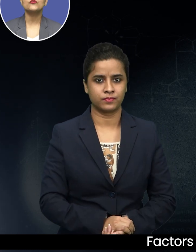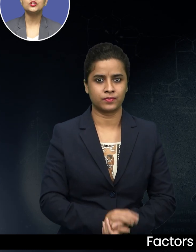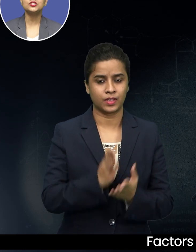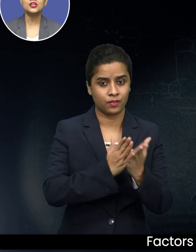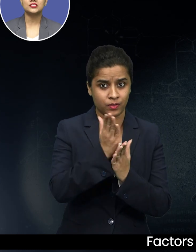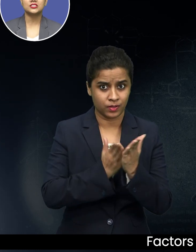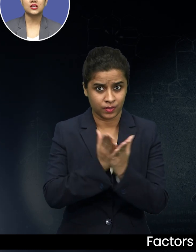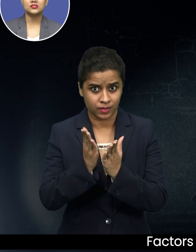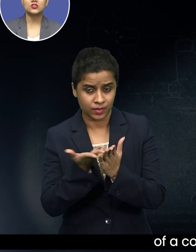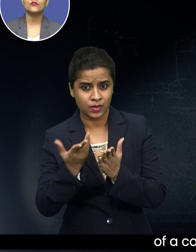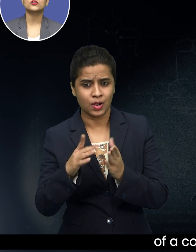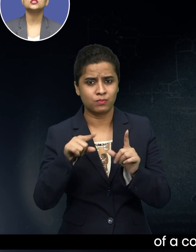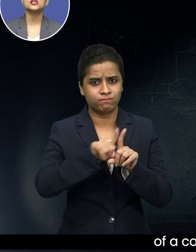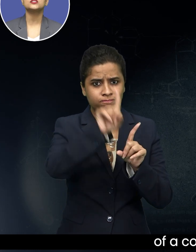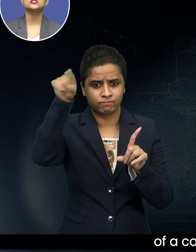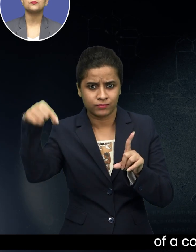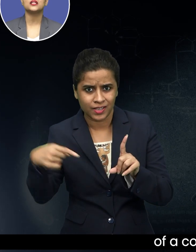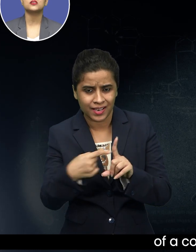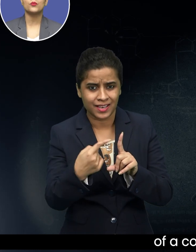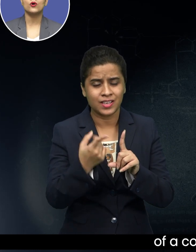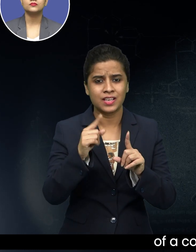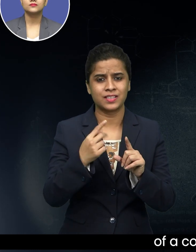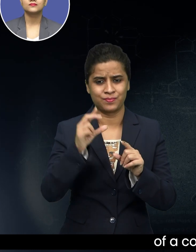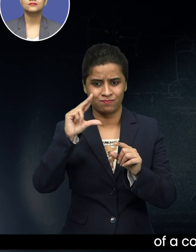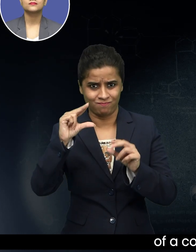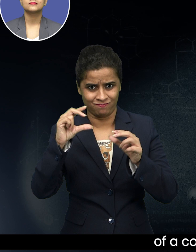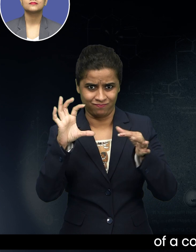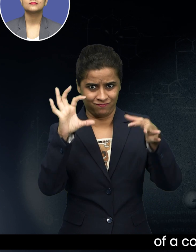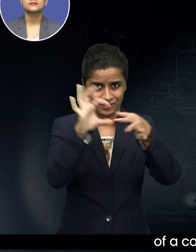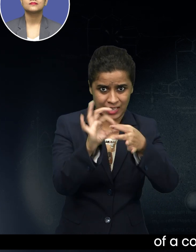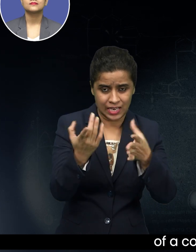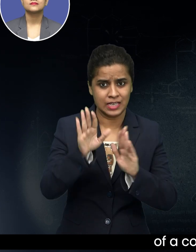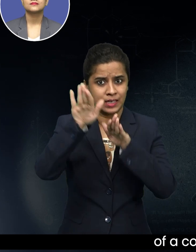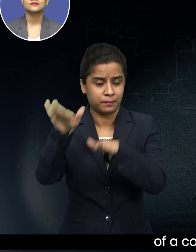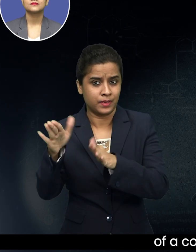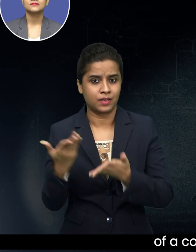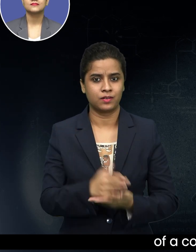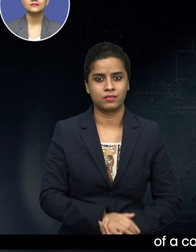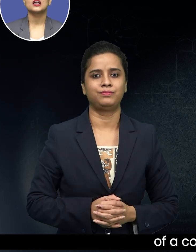factors on which the resistance of a conductor depends upon.